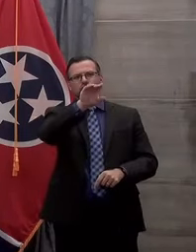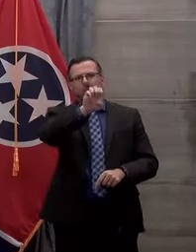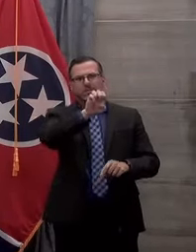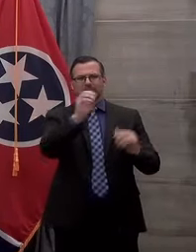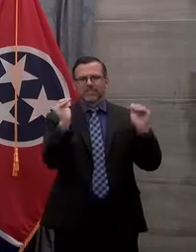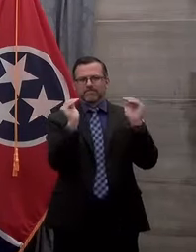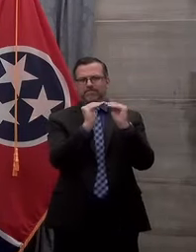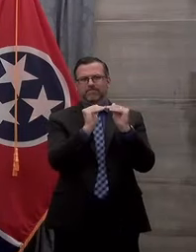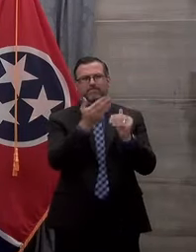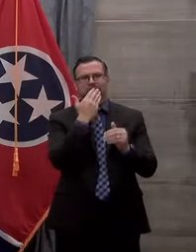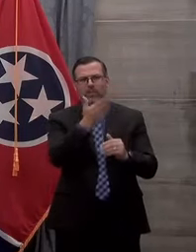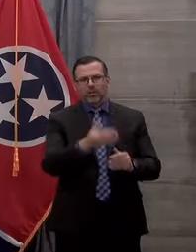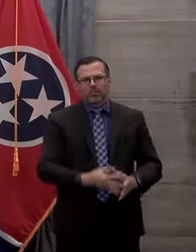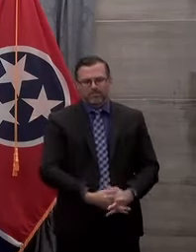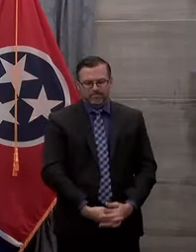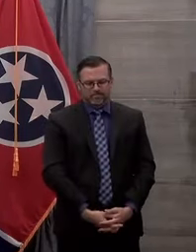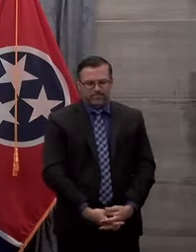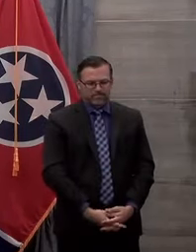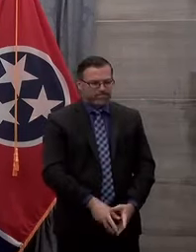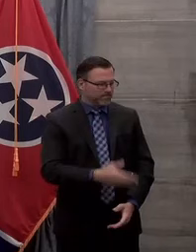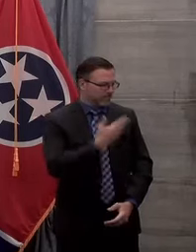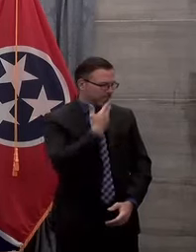realize. Thank you.